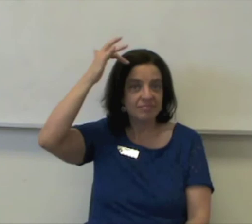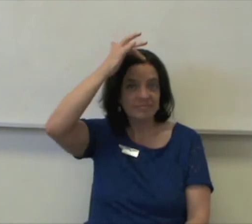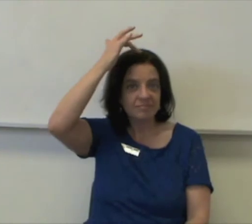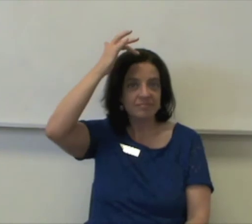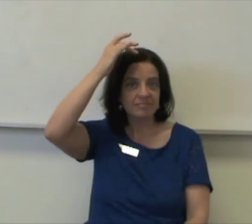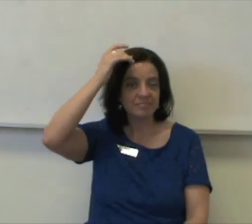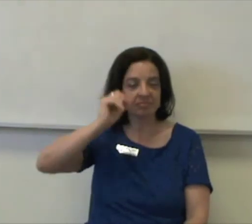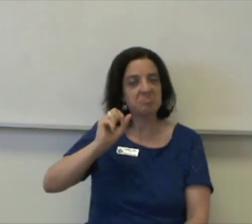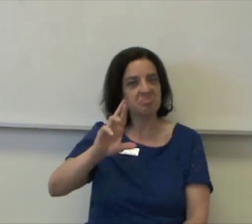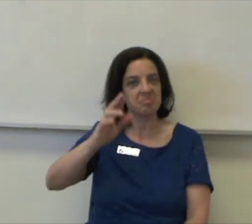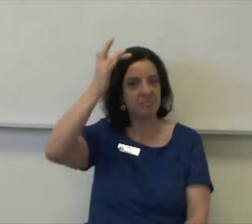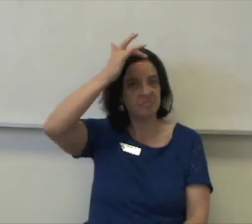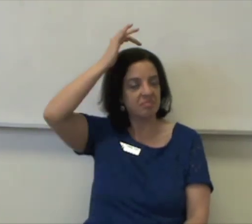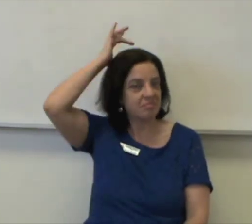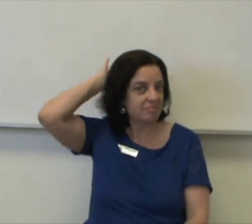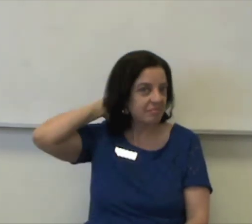Has two different signs.